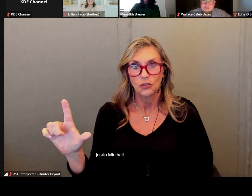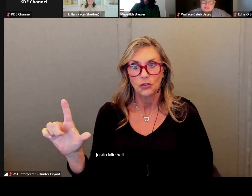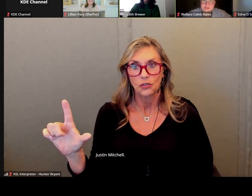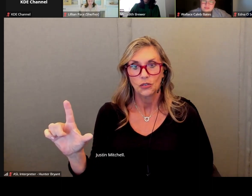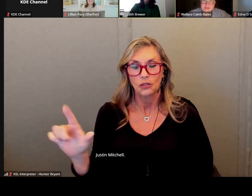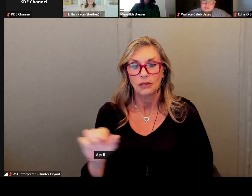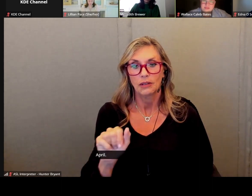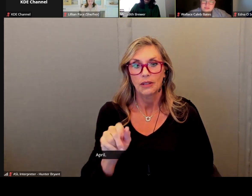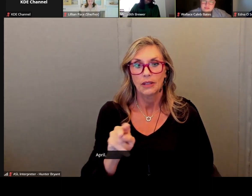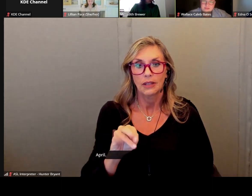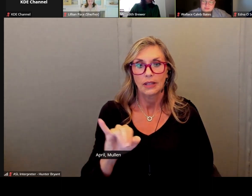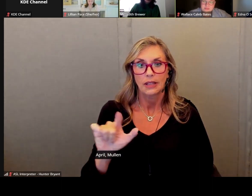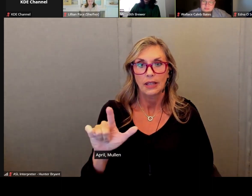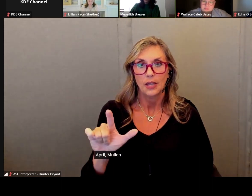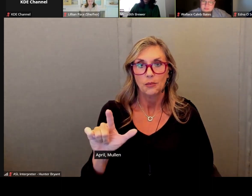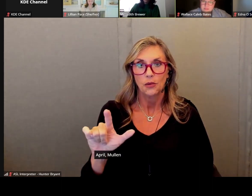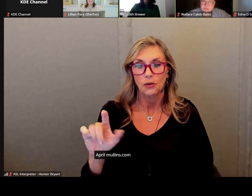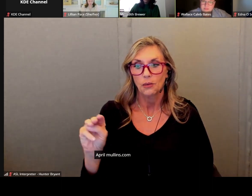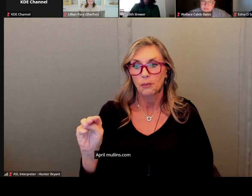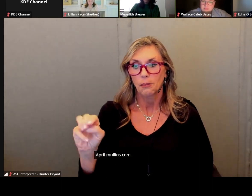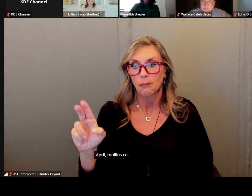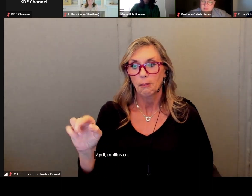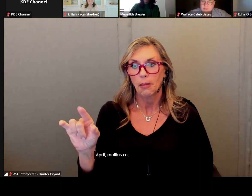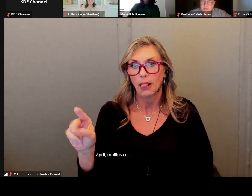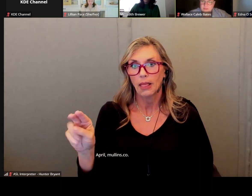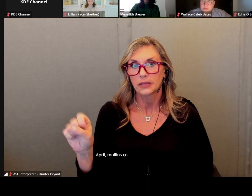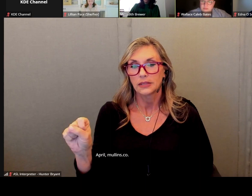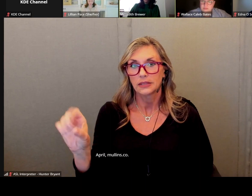April Mullins-Datko.